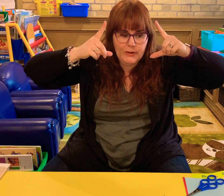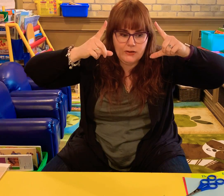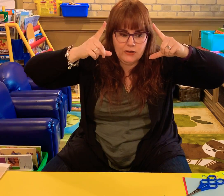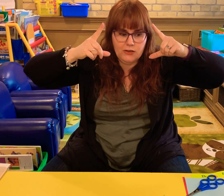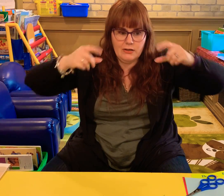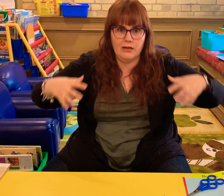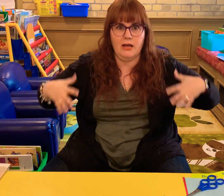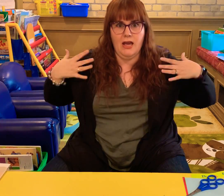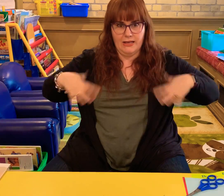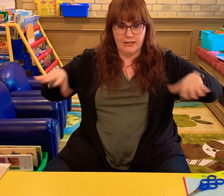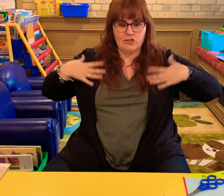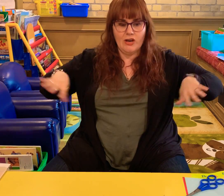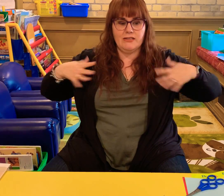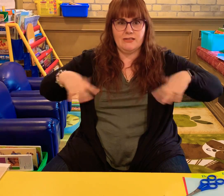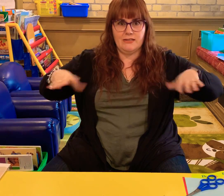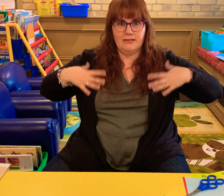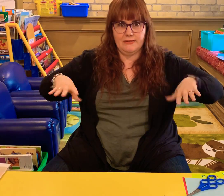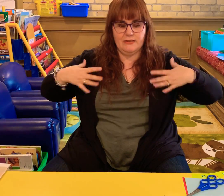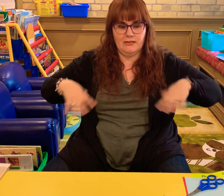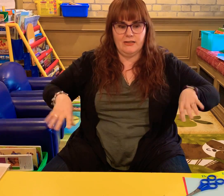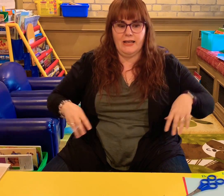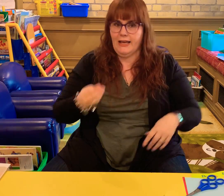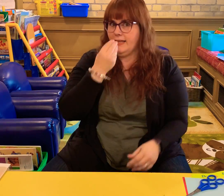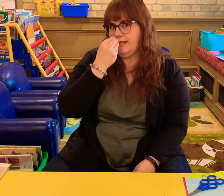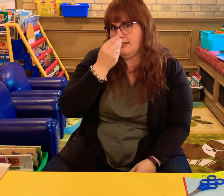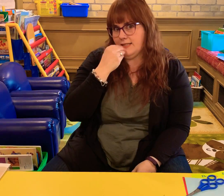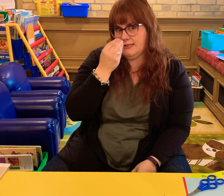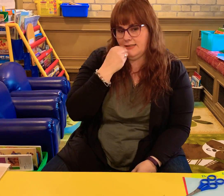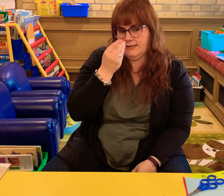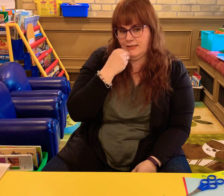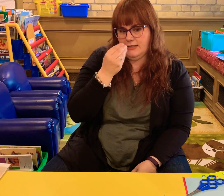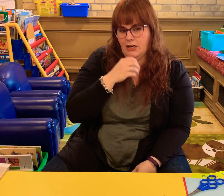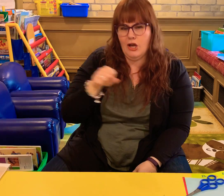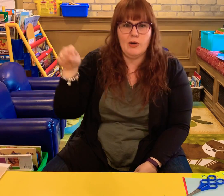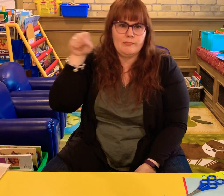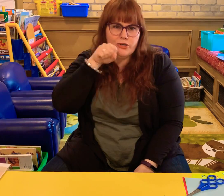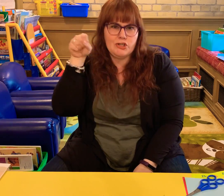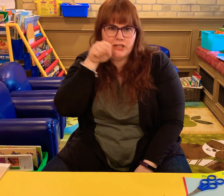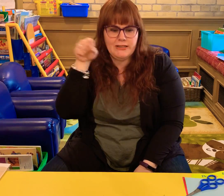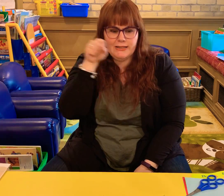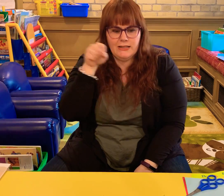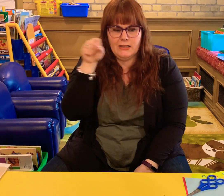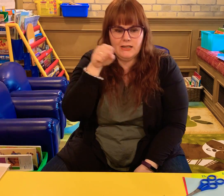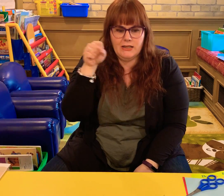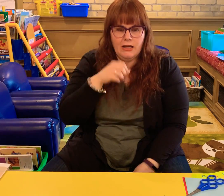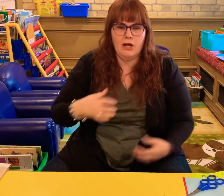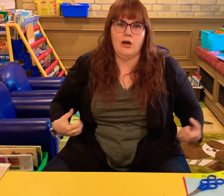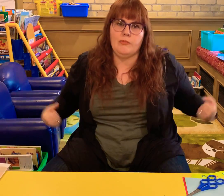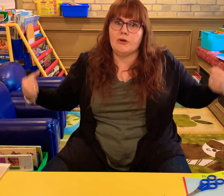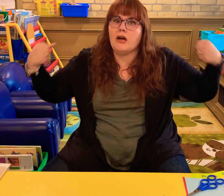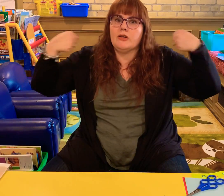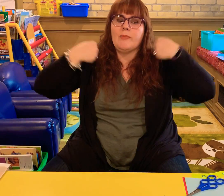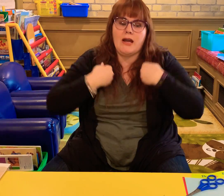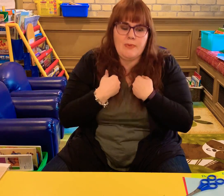get dressed eat brush your teeth put on your backpack